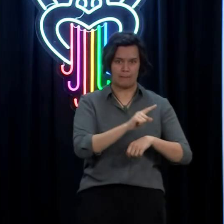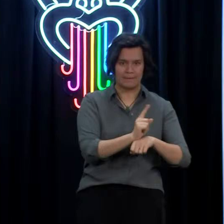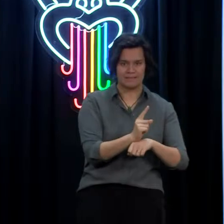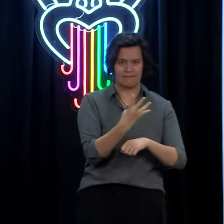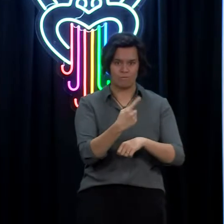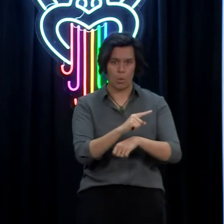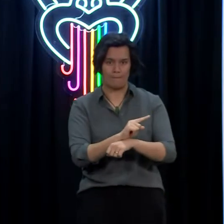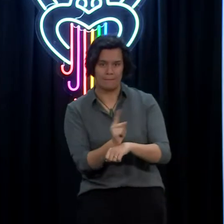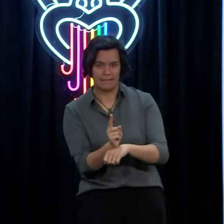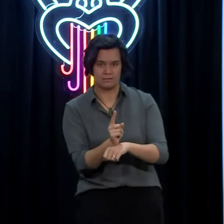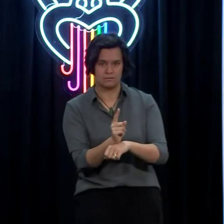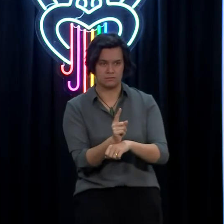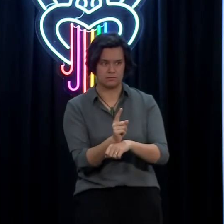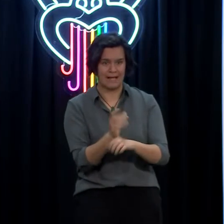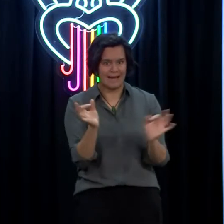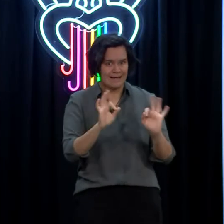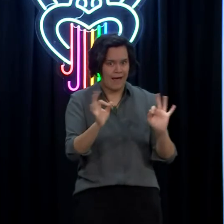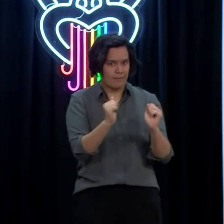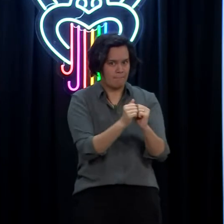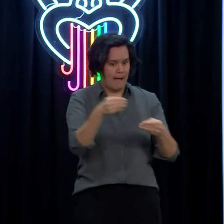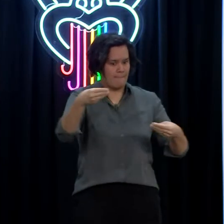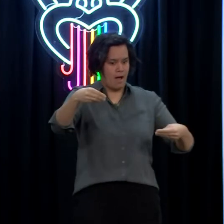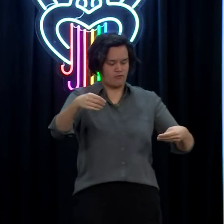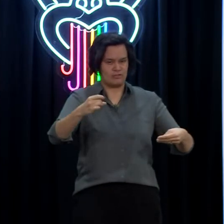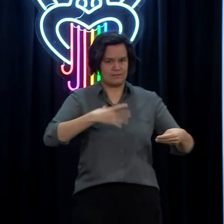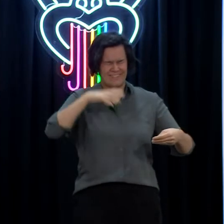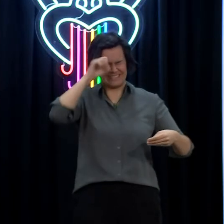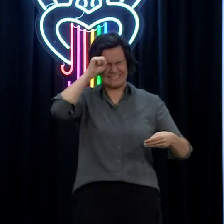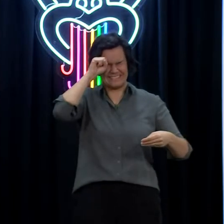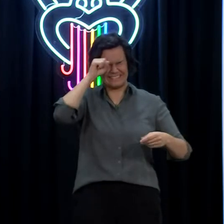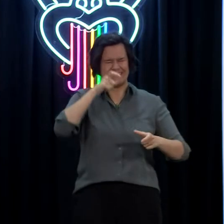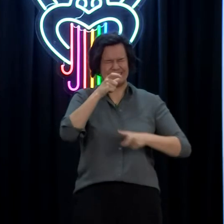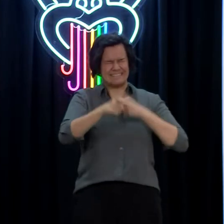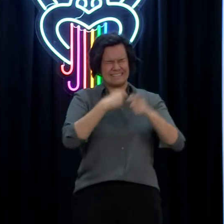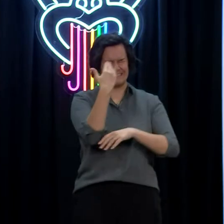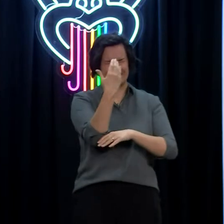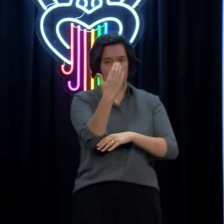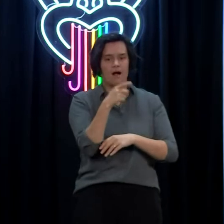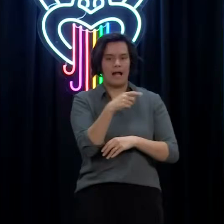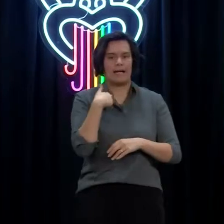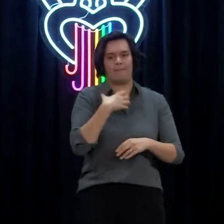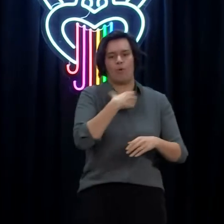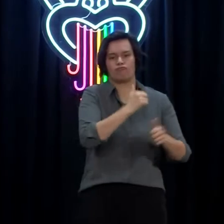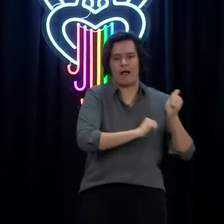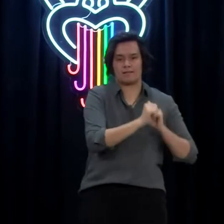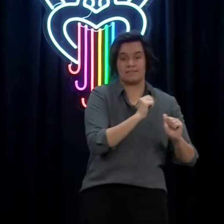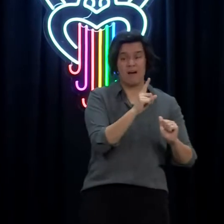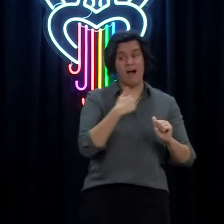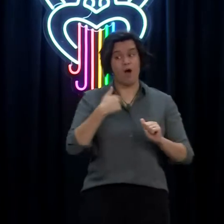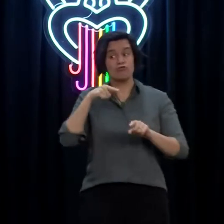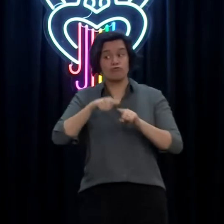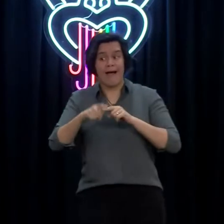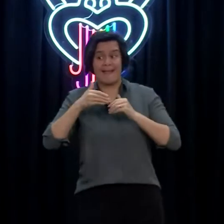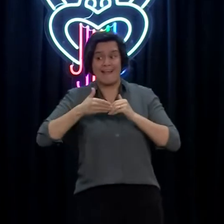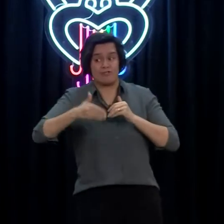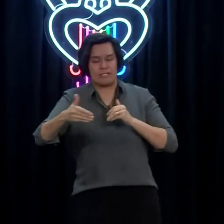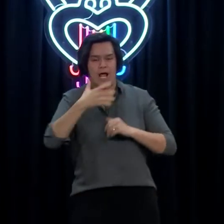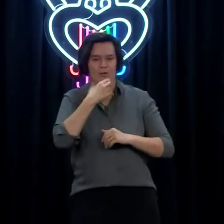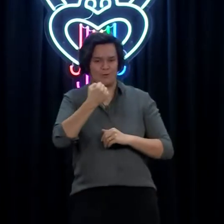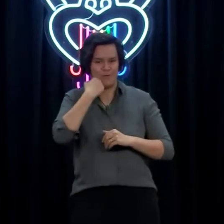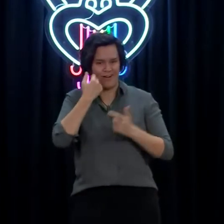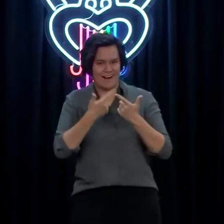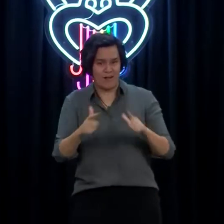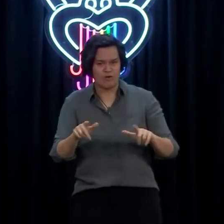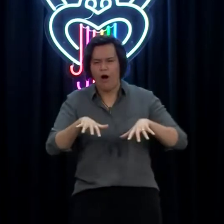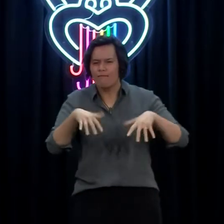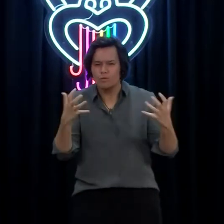without notes. But like a lot of people, I try and use words and phrases in my daily life, and I'll keep doing that. But it's a big journey